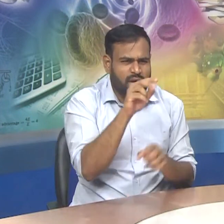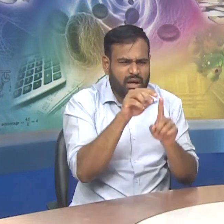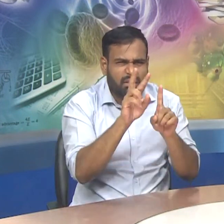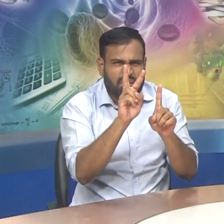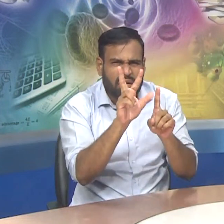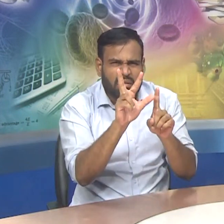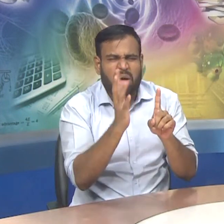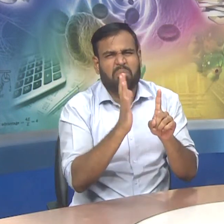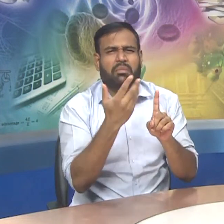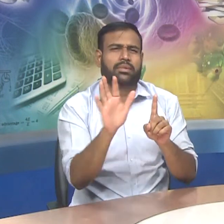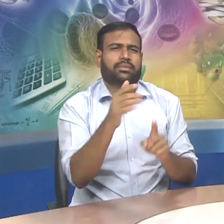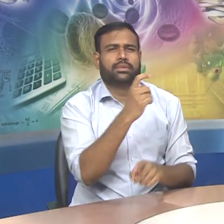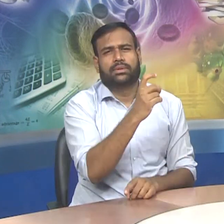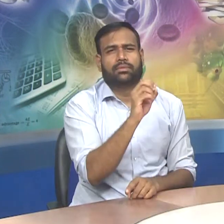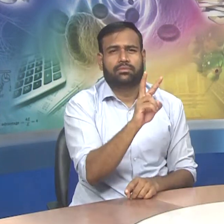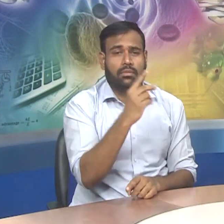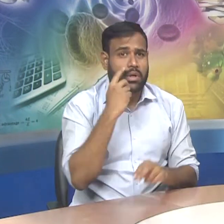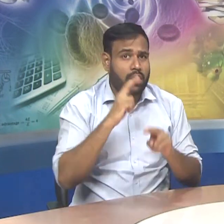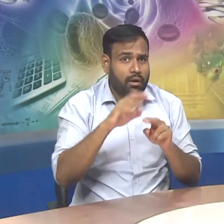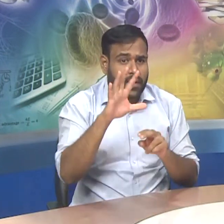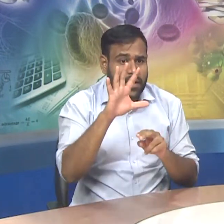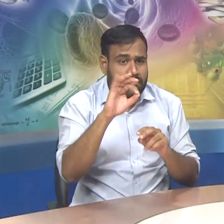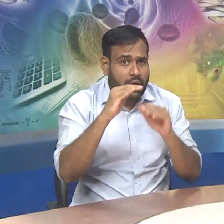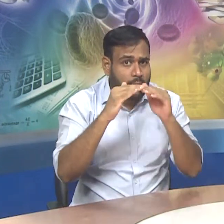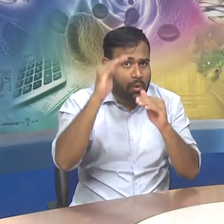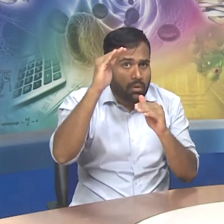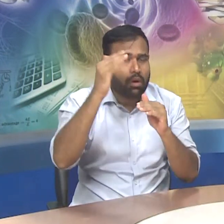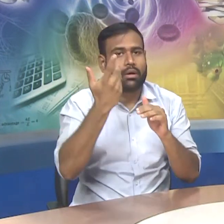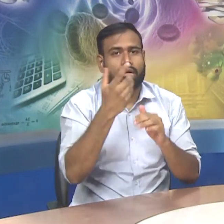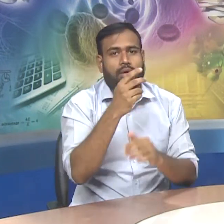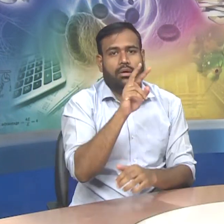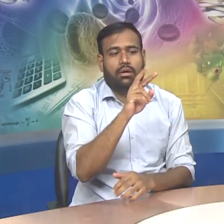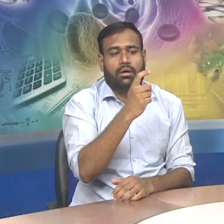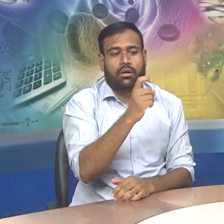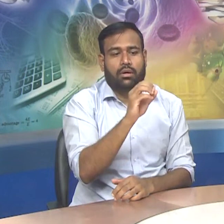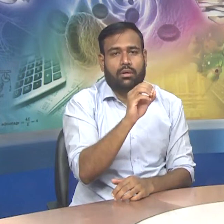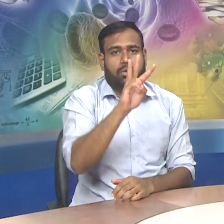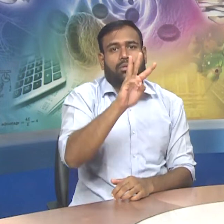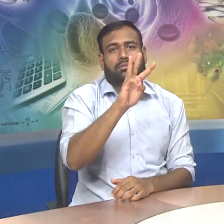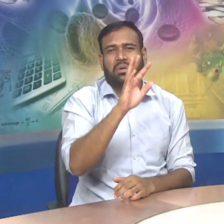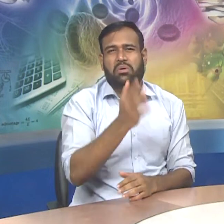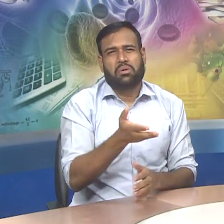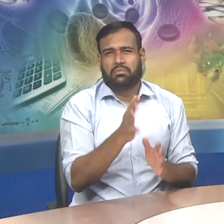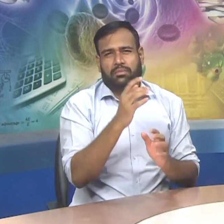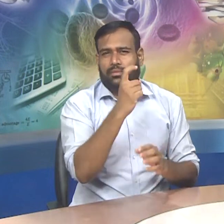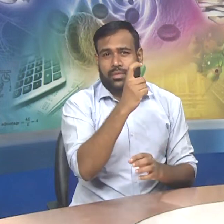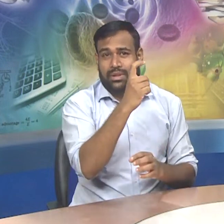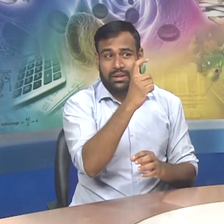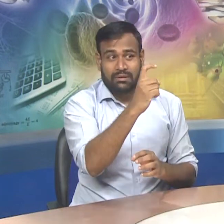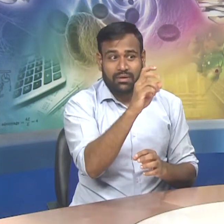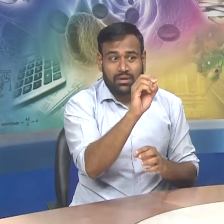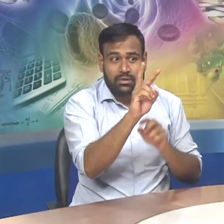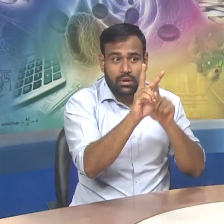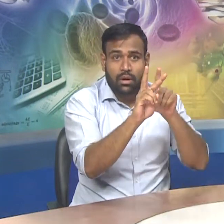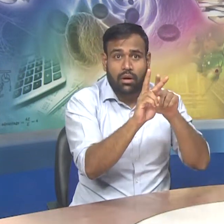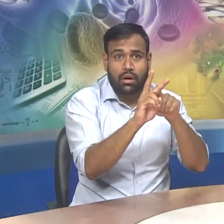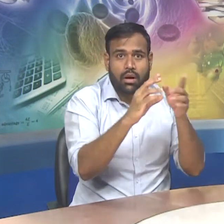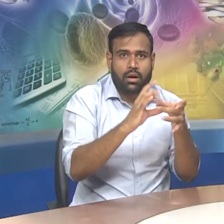As we understood in the previous example, if it is more than 50, then it would be accepted,